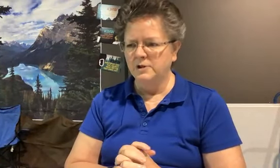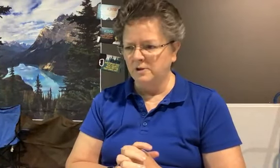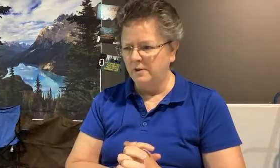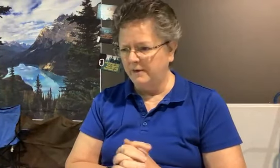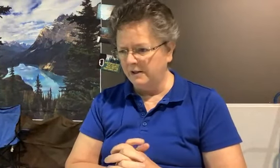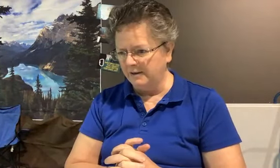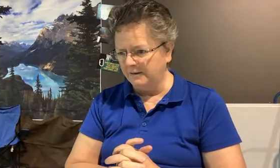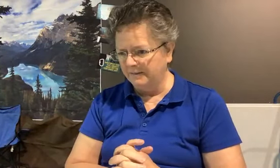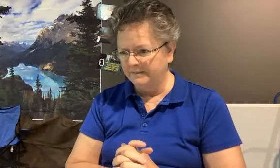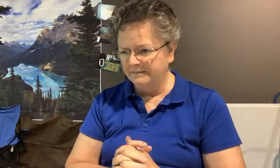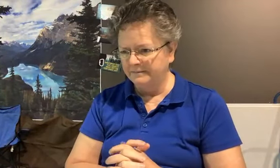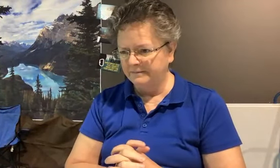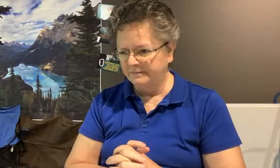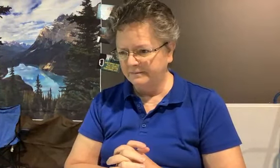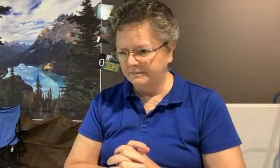Crystal, you have anything?